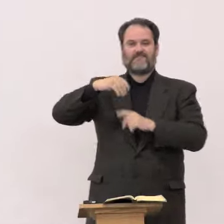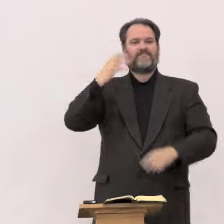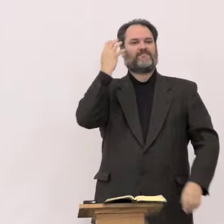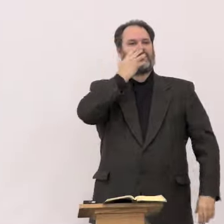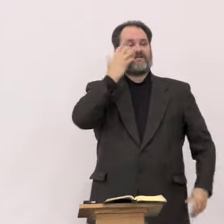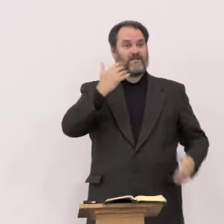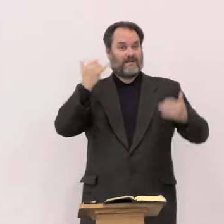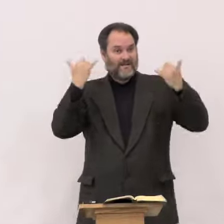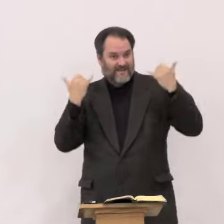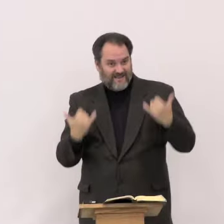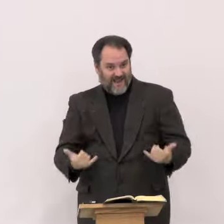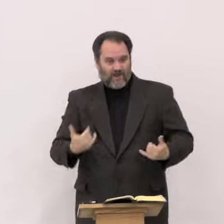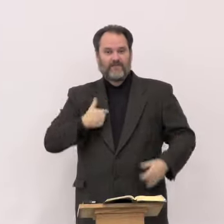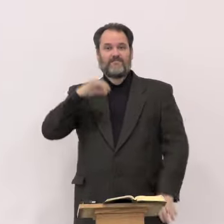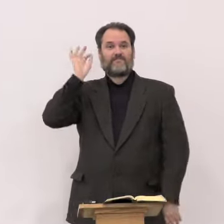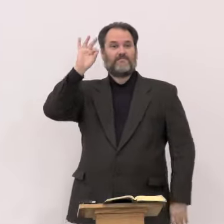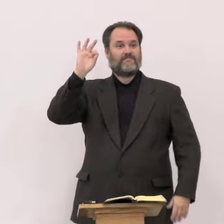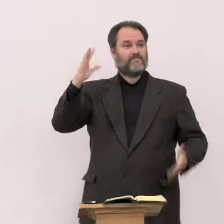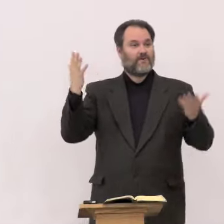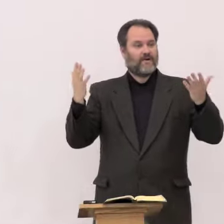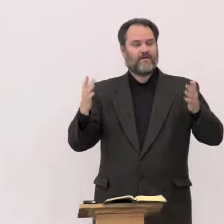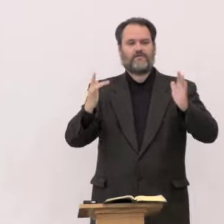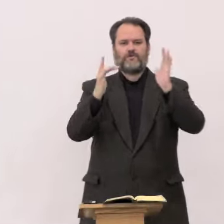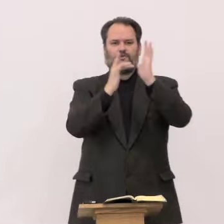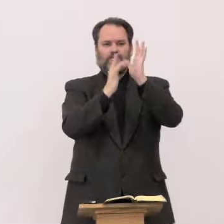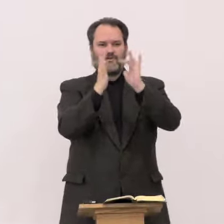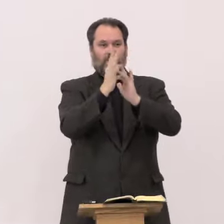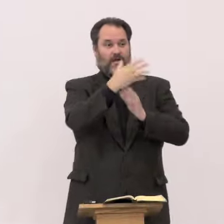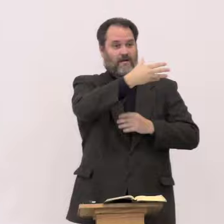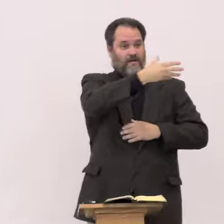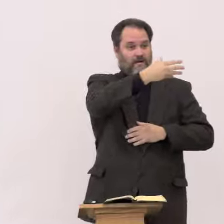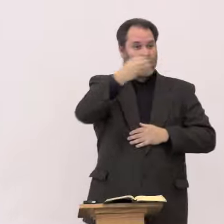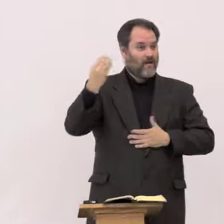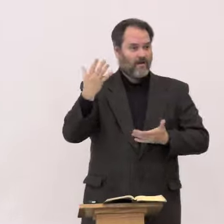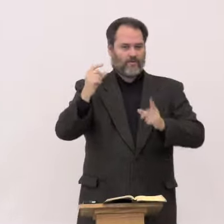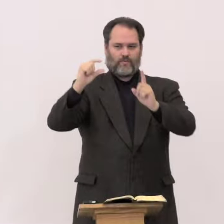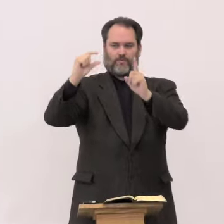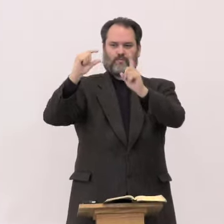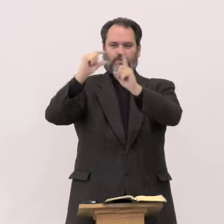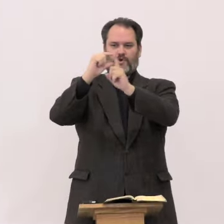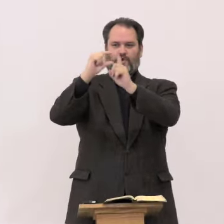was 100% man and 100% God.